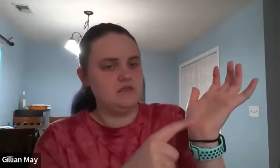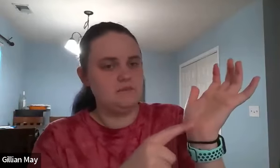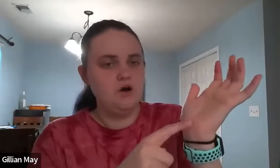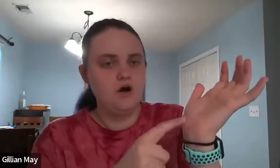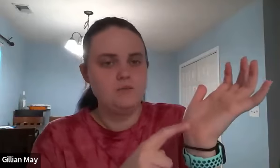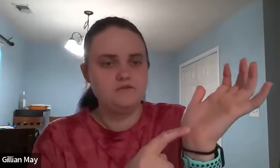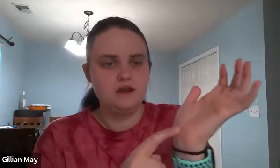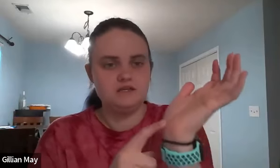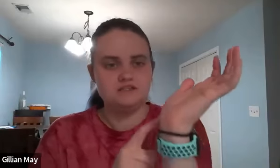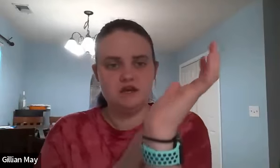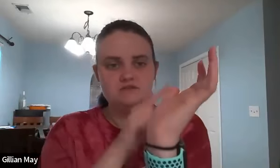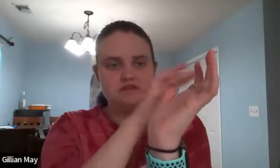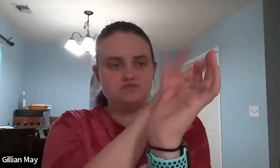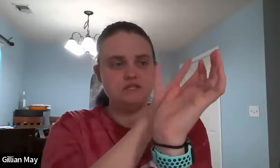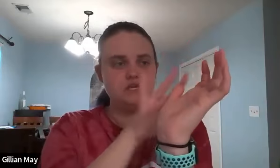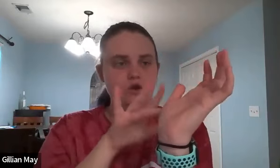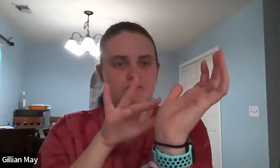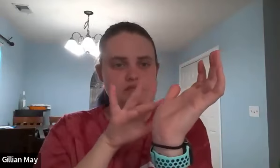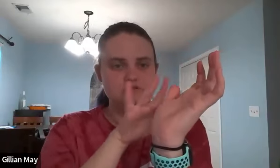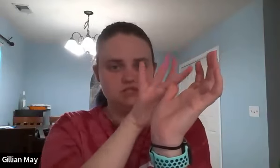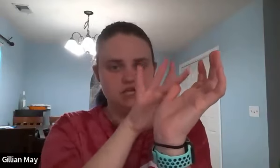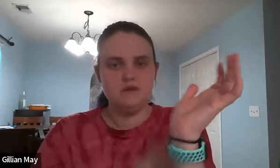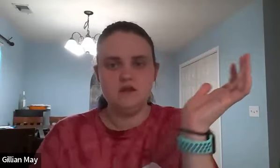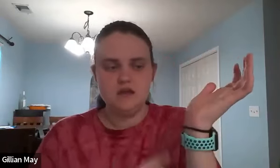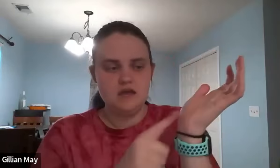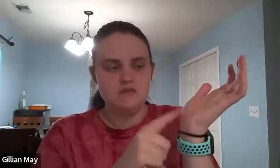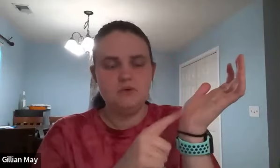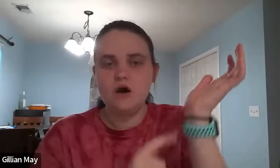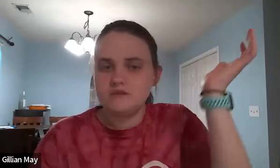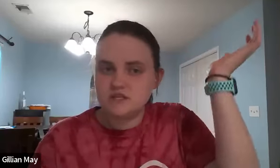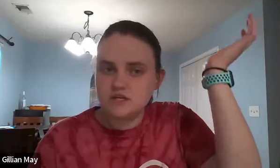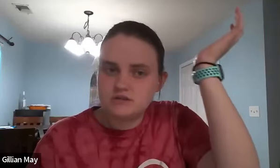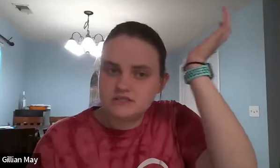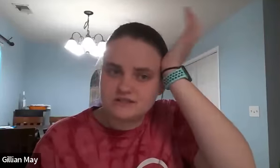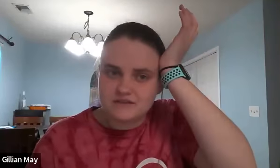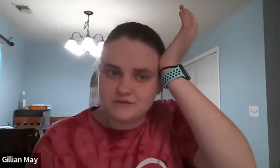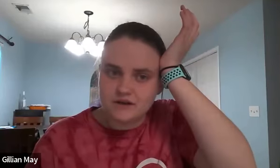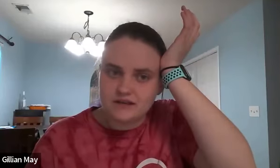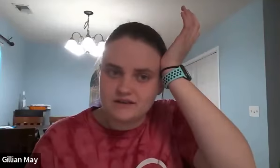the palm of your hand. So you kind of like this really open shape. And the palm is going to go to your side of your forehead.